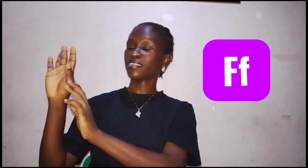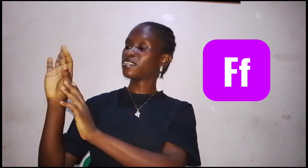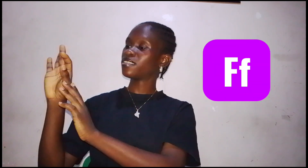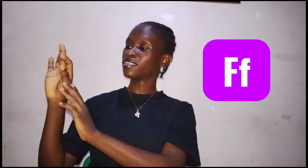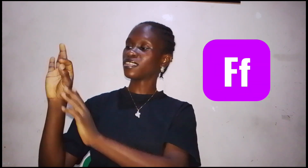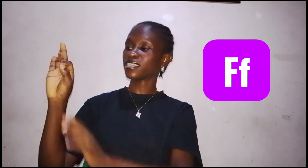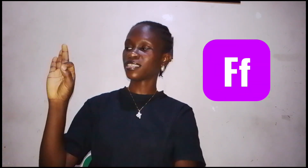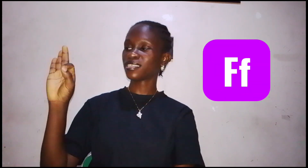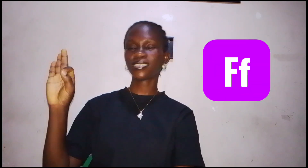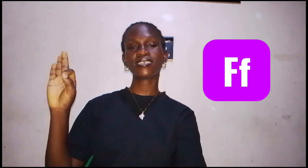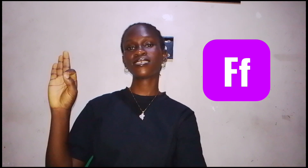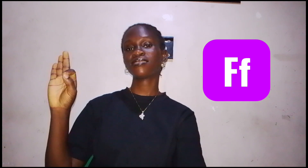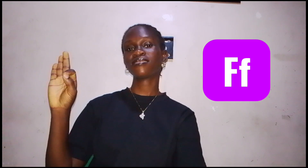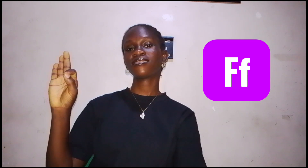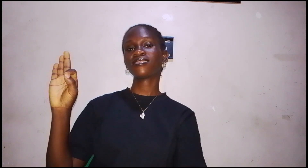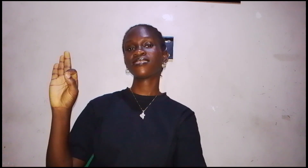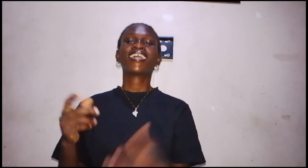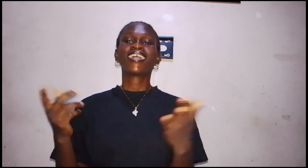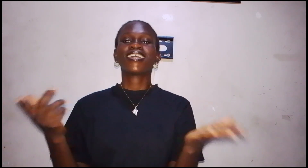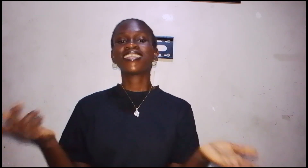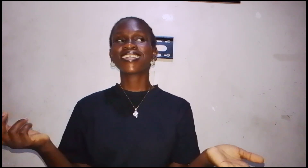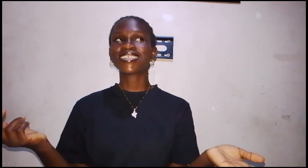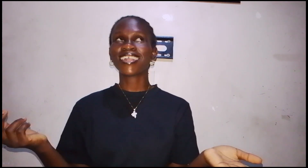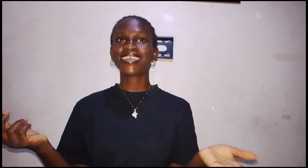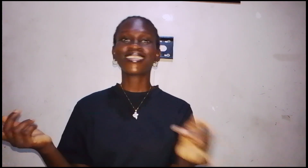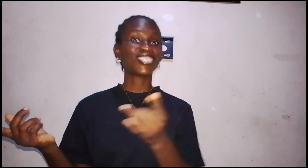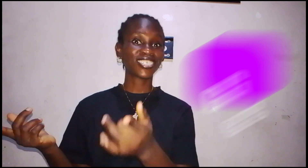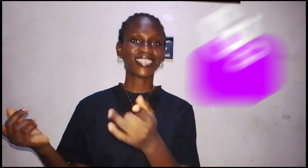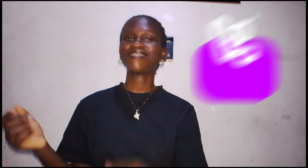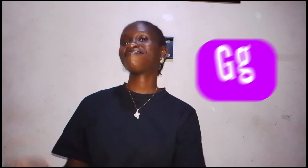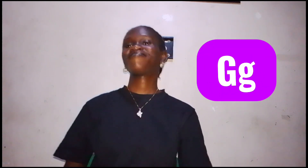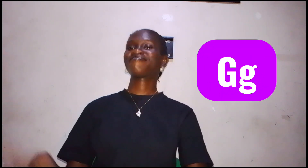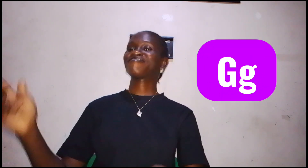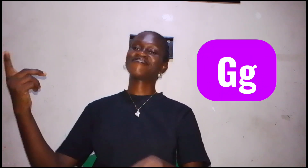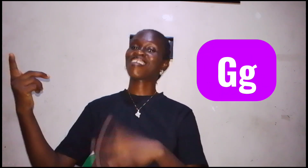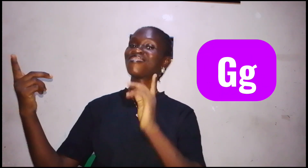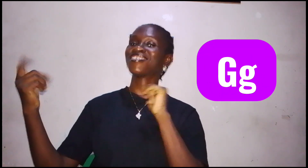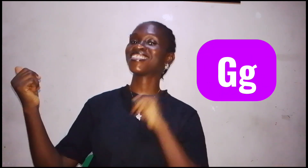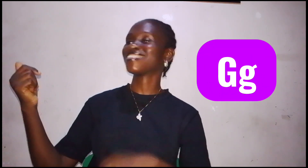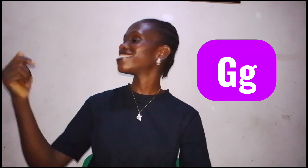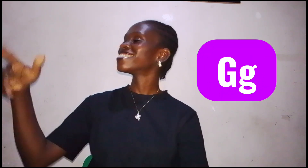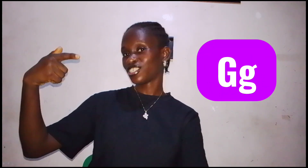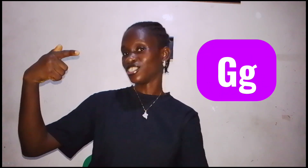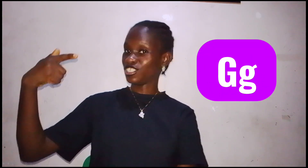together like this. The next letter, G. I've not forgotten.